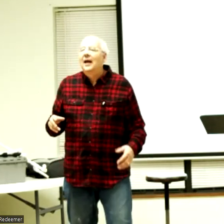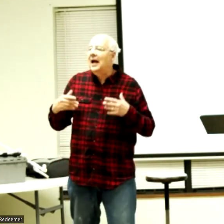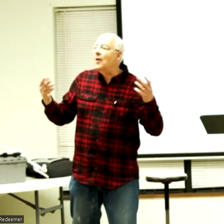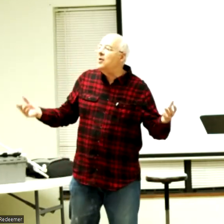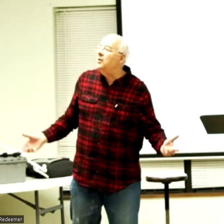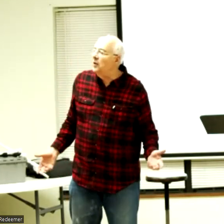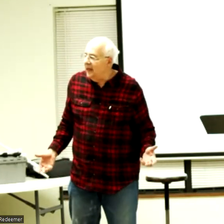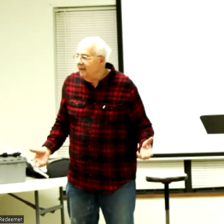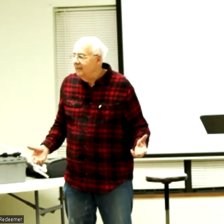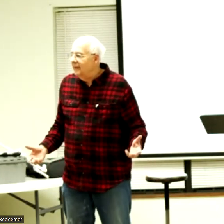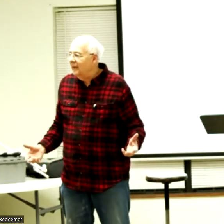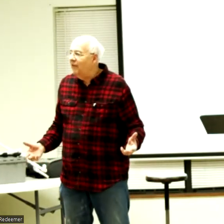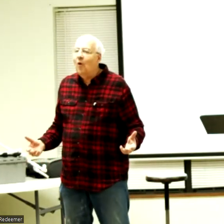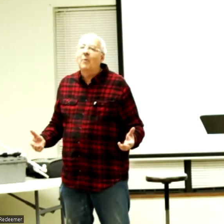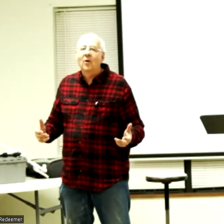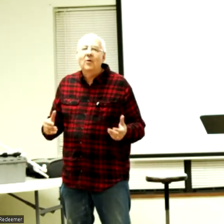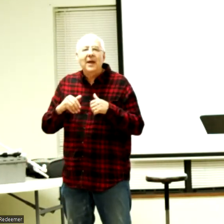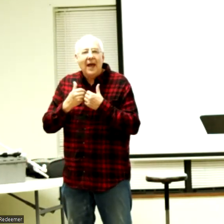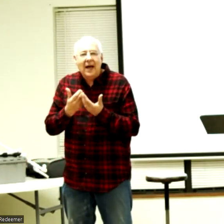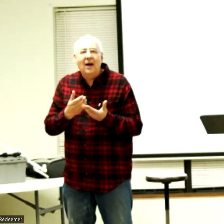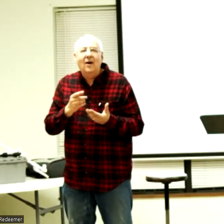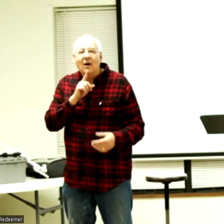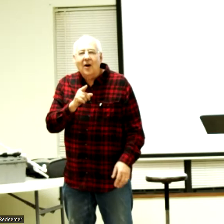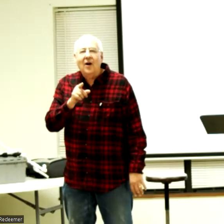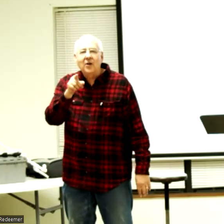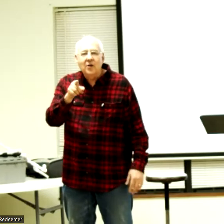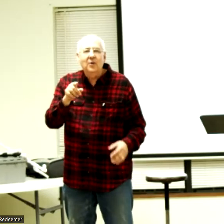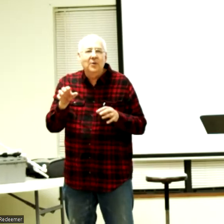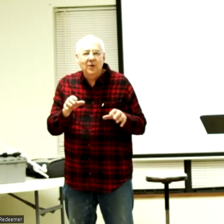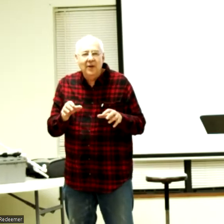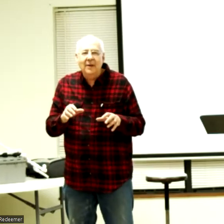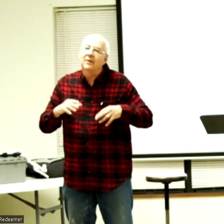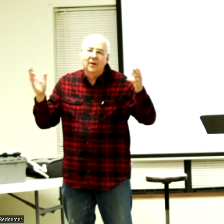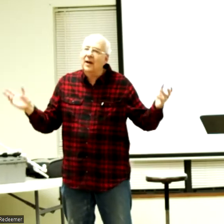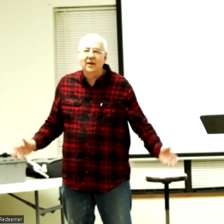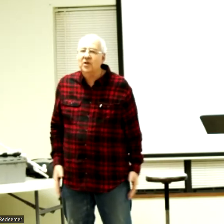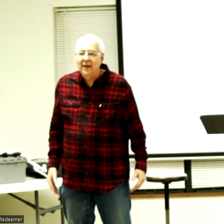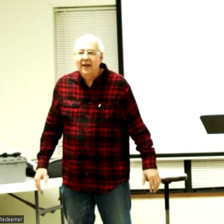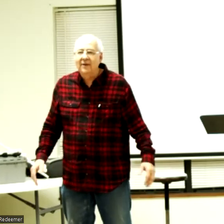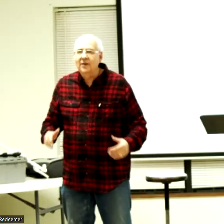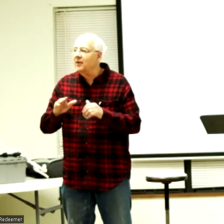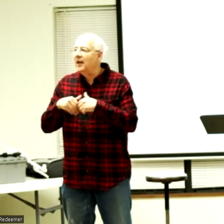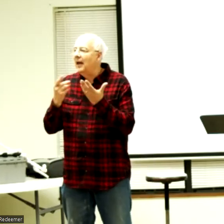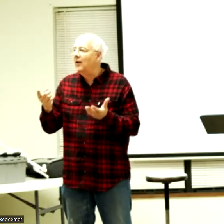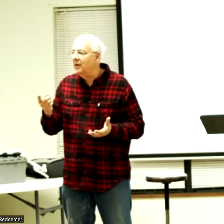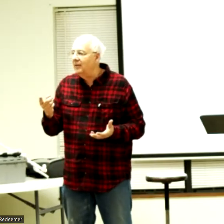How are you doing? The formal would be, how are you doing? You're not going to see that. You're just going to say, how are you,